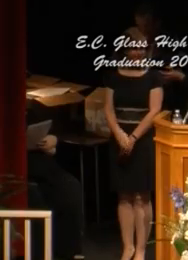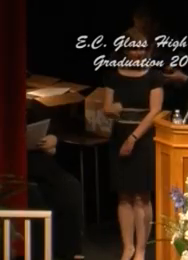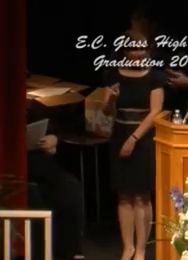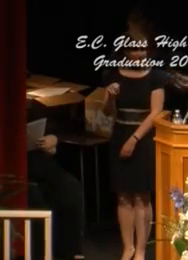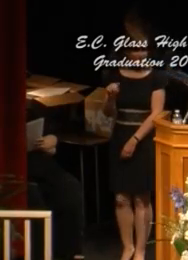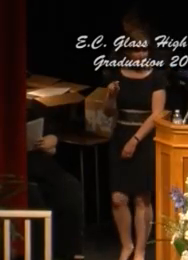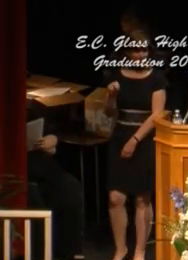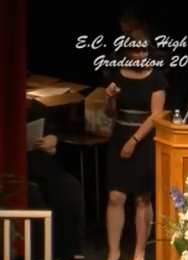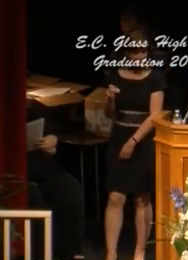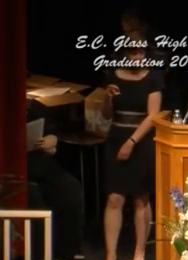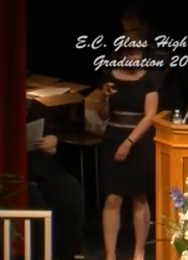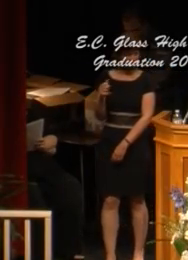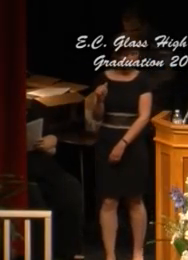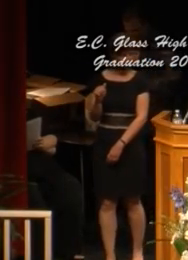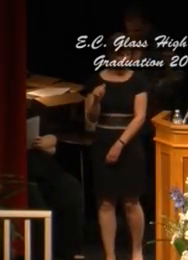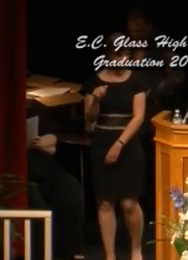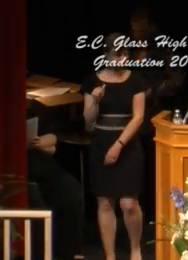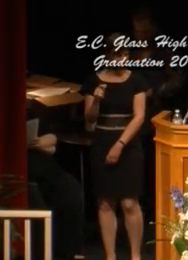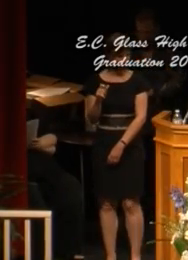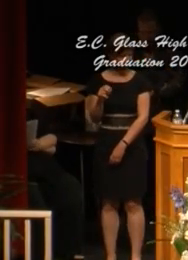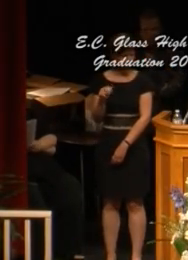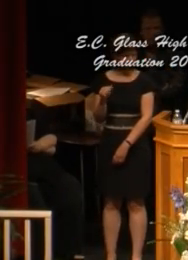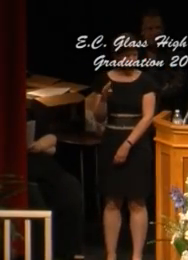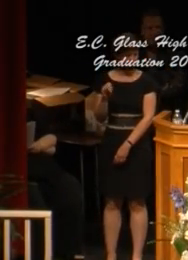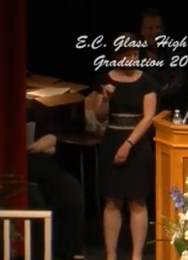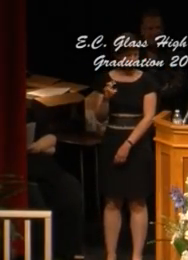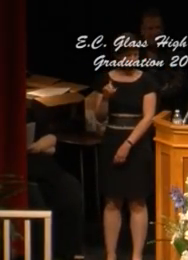Maynisha Aviante Bailey.